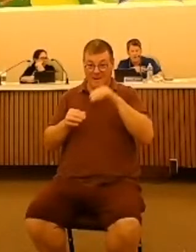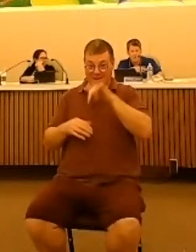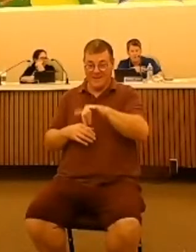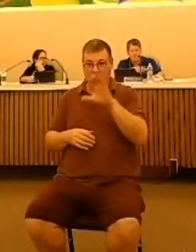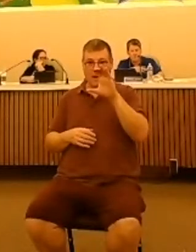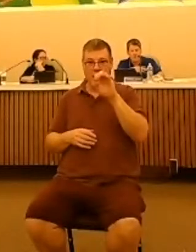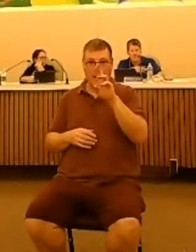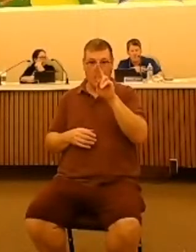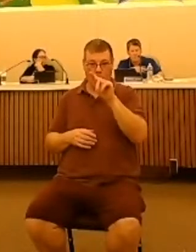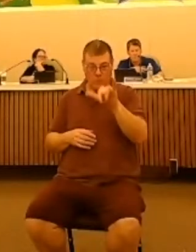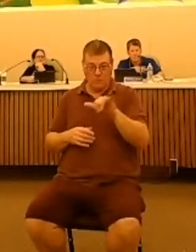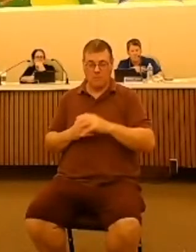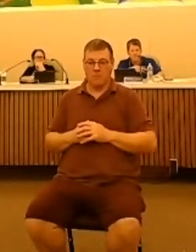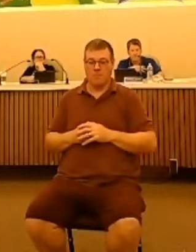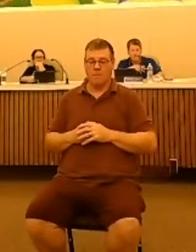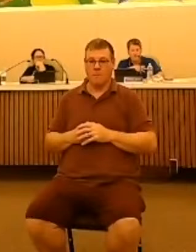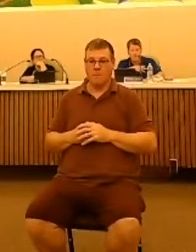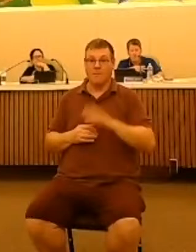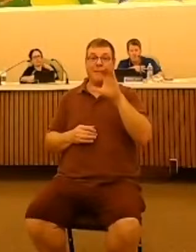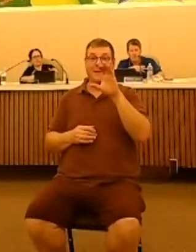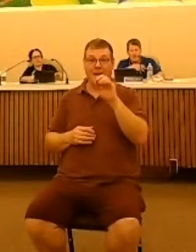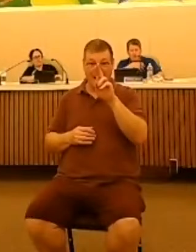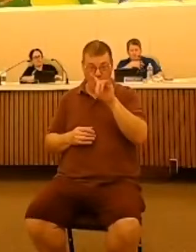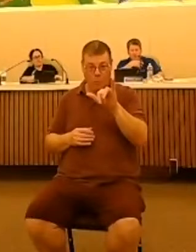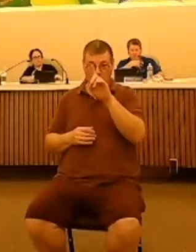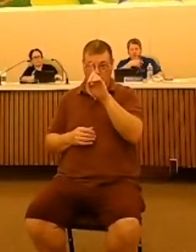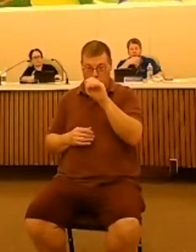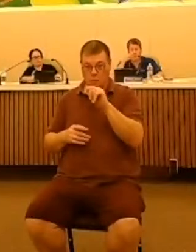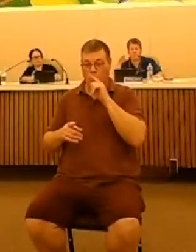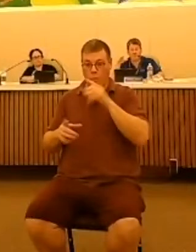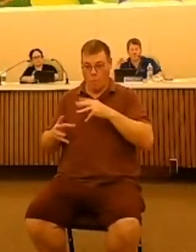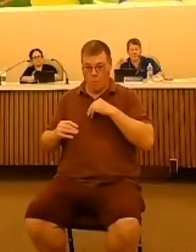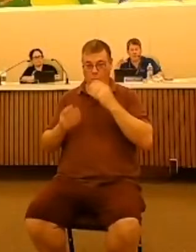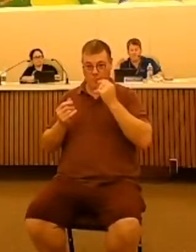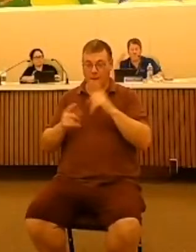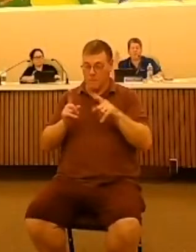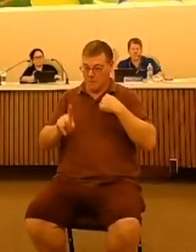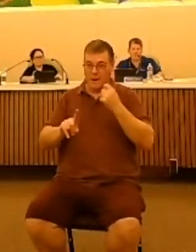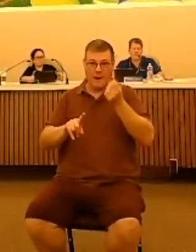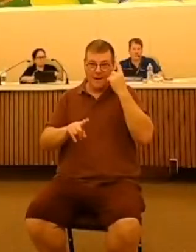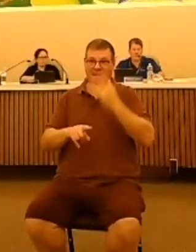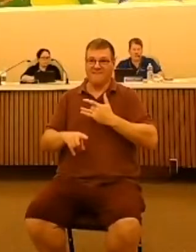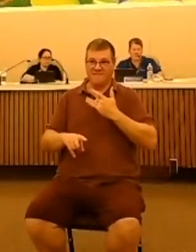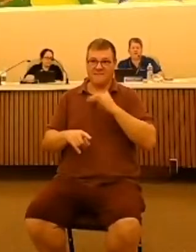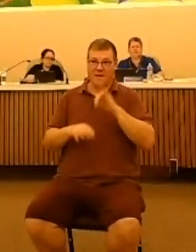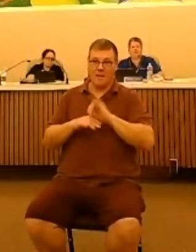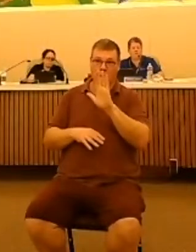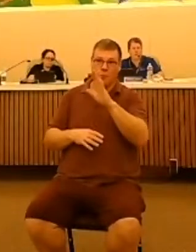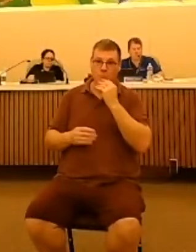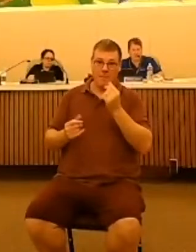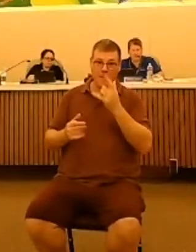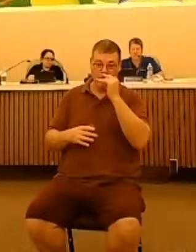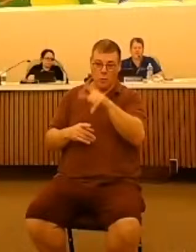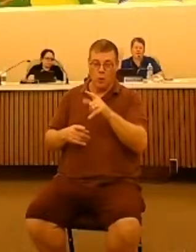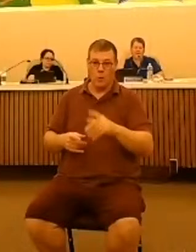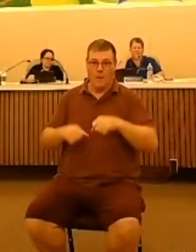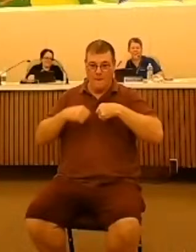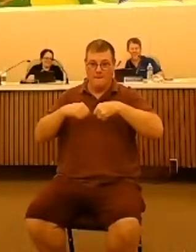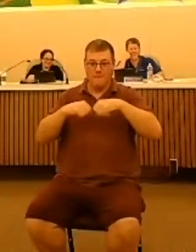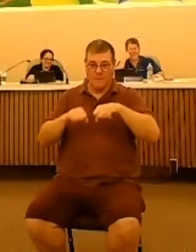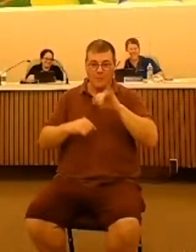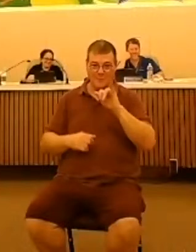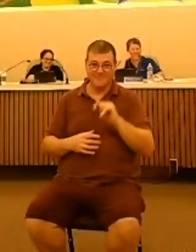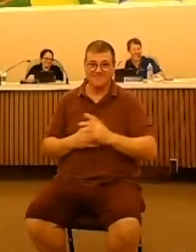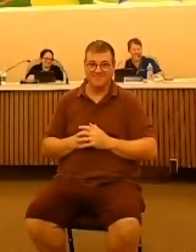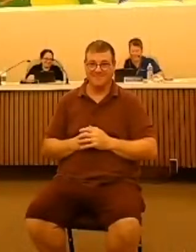county road. It was a county DOT Yeah. who owned that land, but I get what you're saying. Yeah. It feels like it's your land It because you're feels the like one who it. mows it. Been Yeah, I mow the maintaining it the